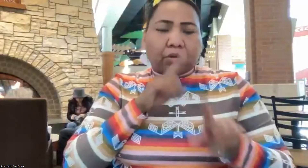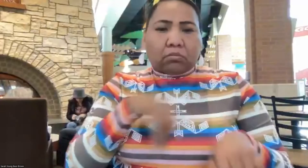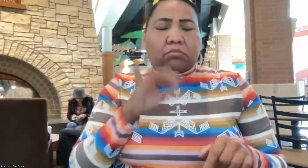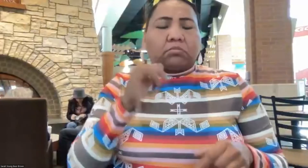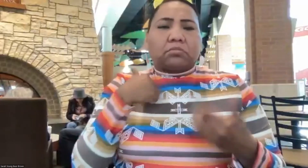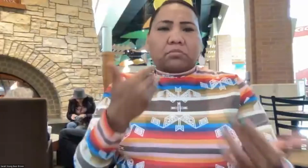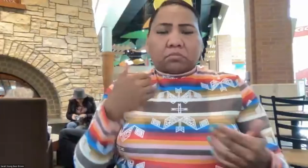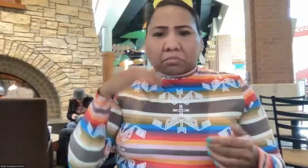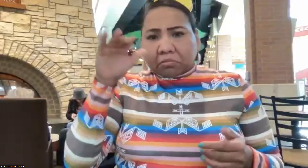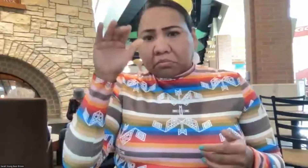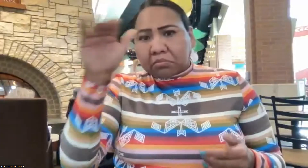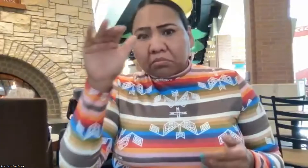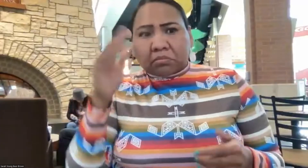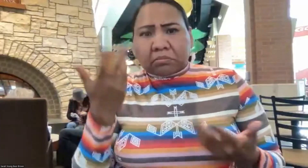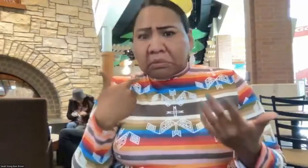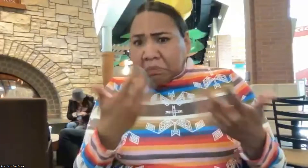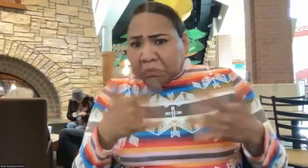window where the officer was.